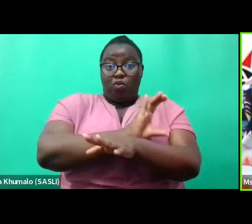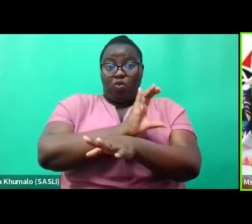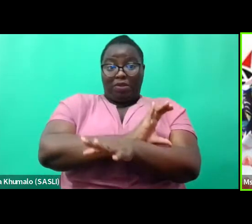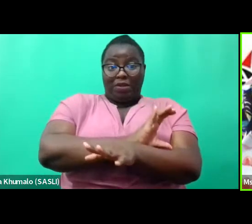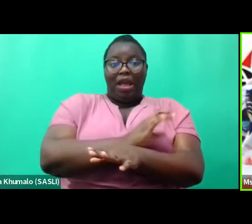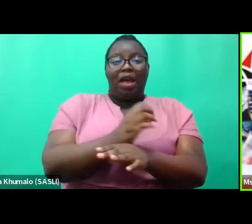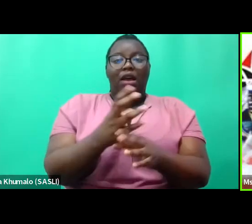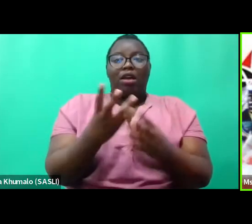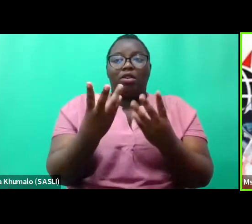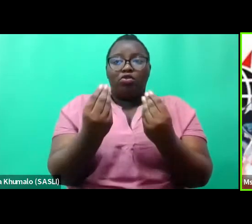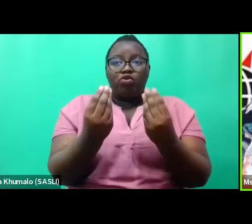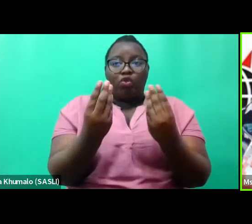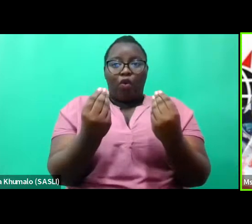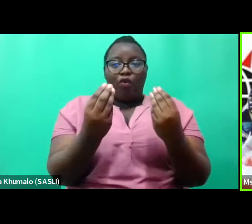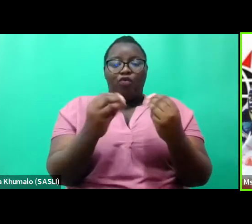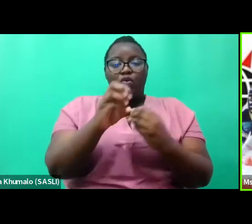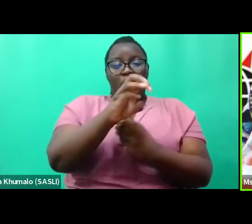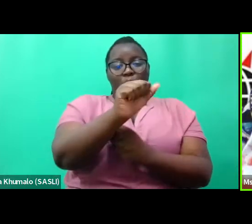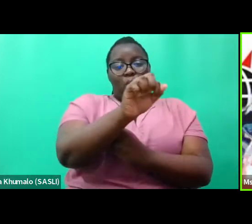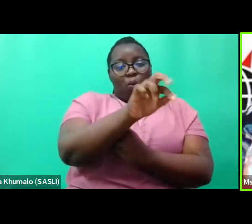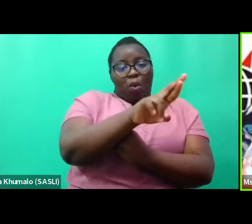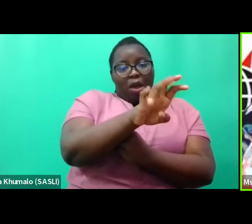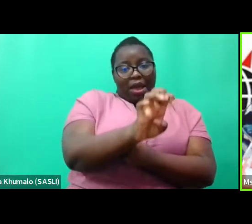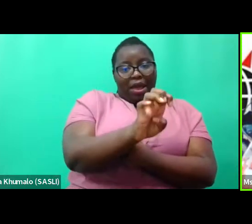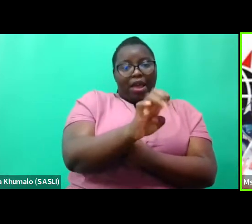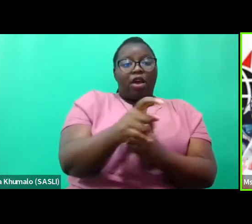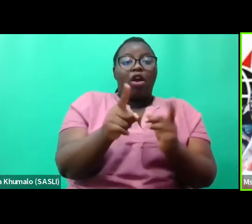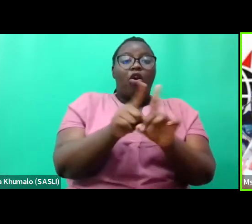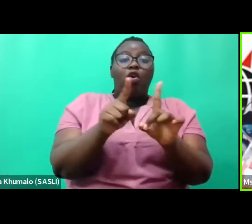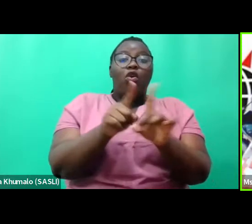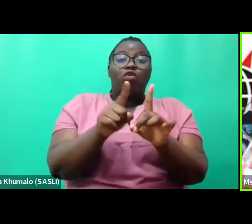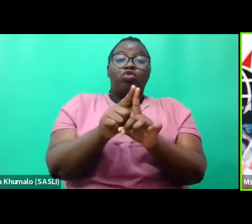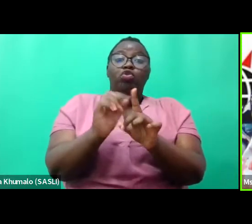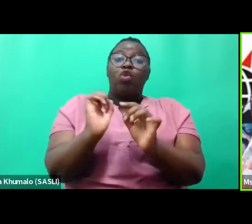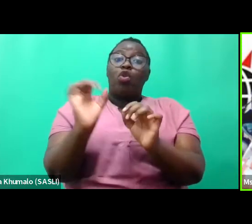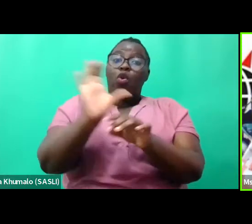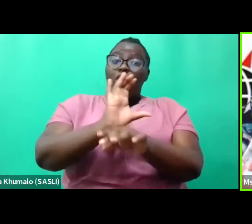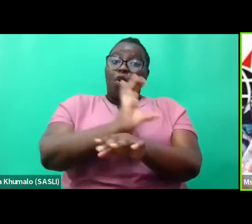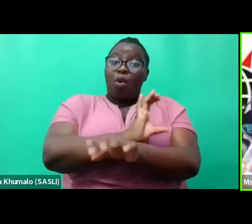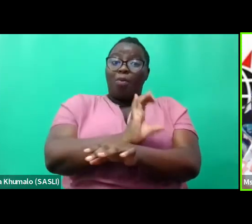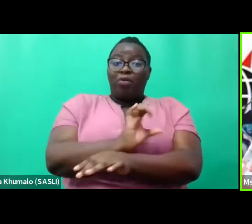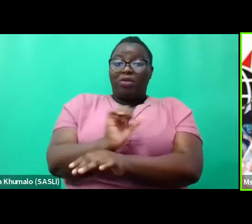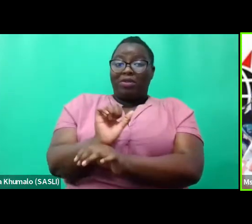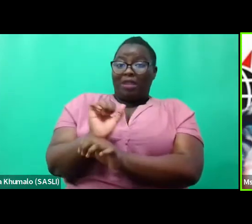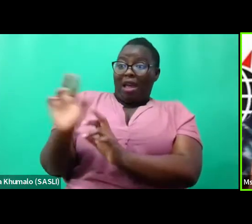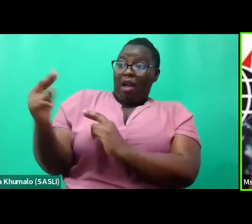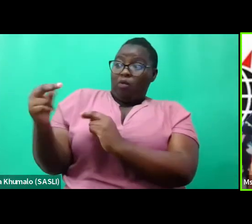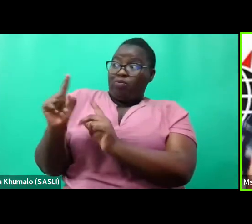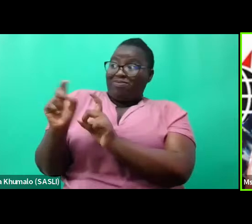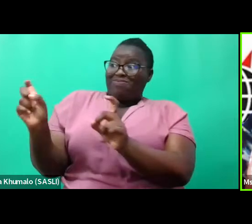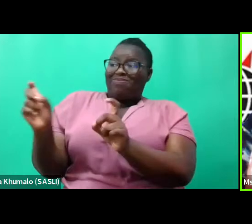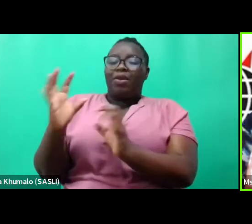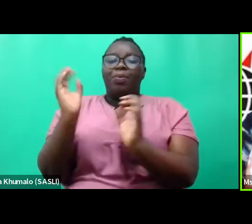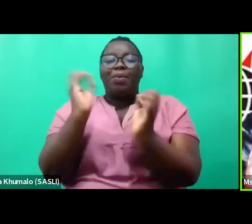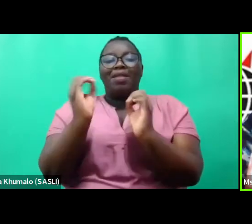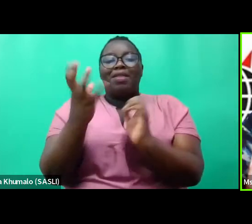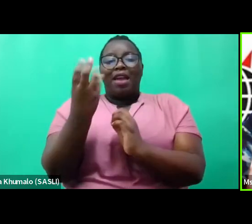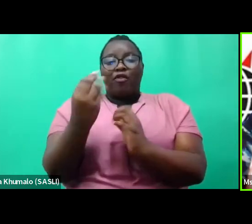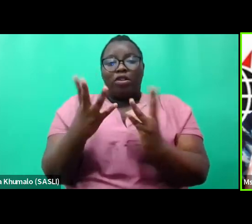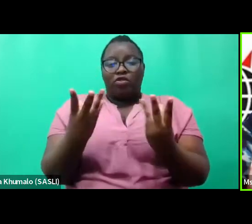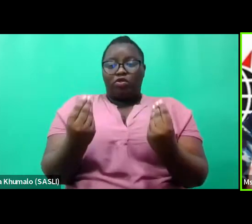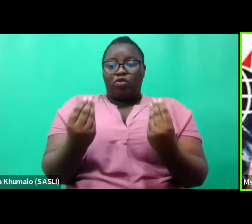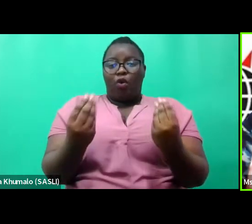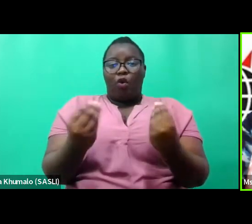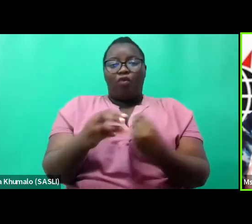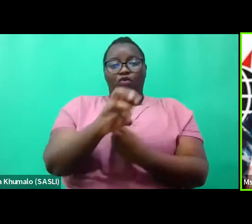participant stated that in the computer labs, they don't have the latest softwares that assist